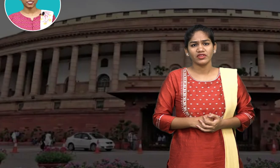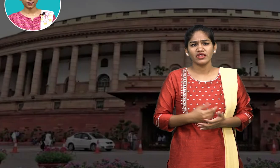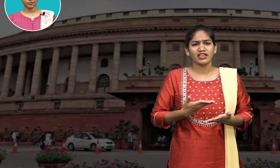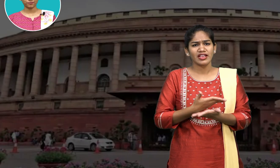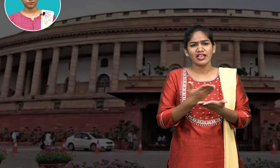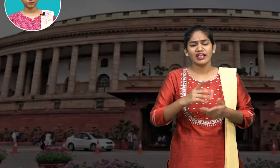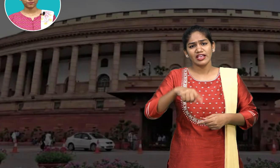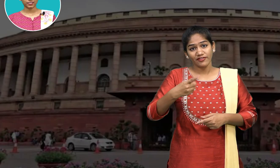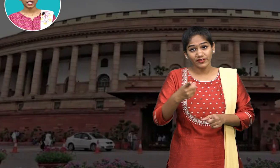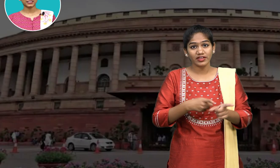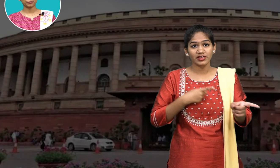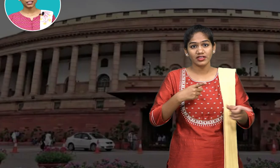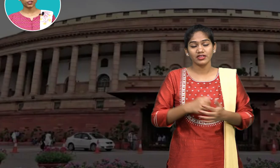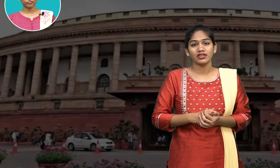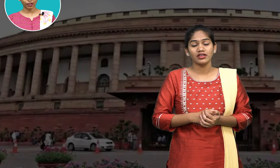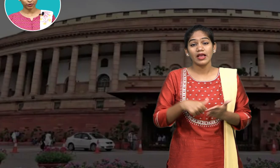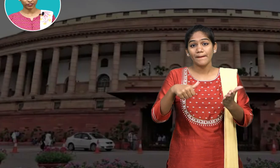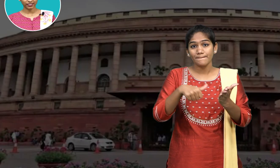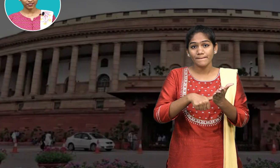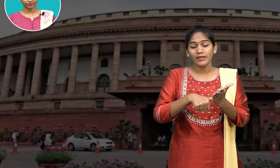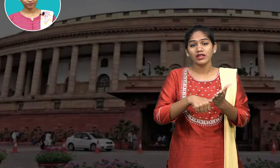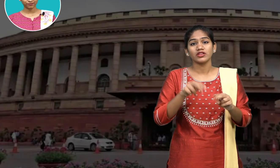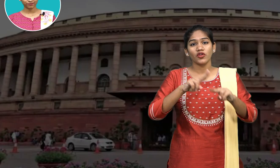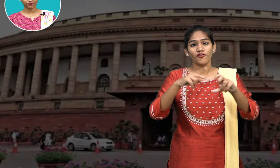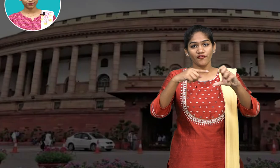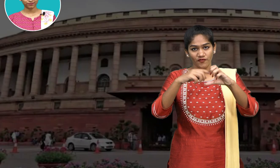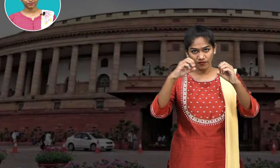Every year, in the month of February,